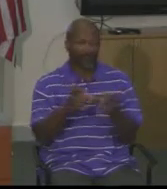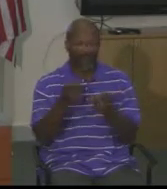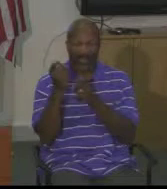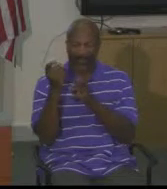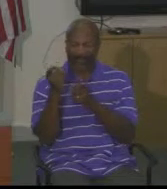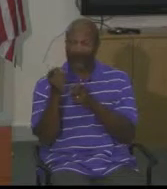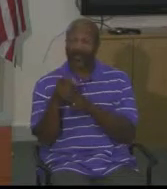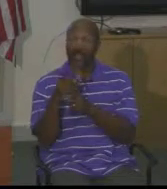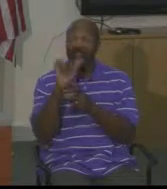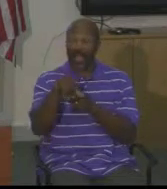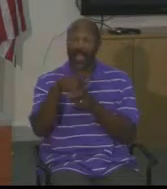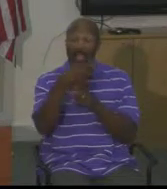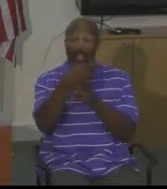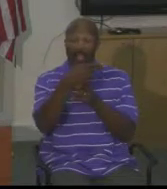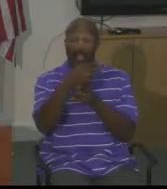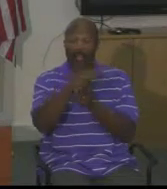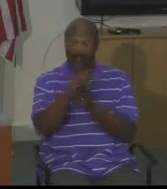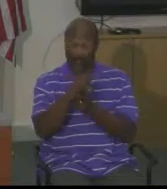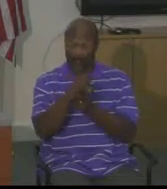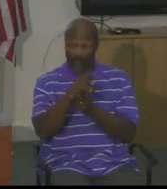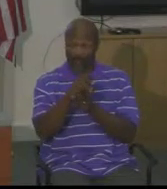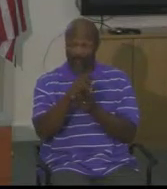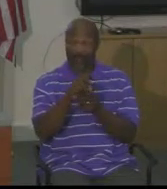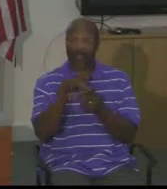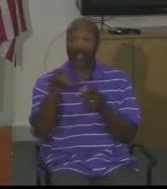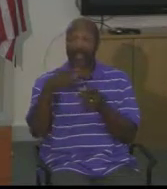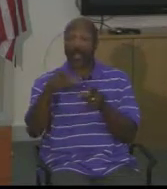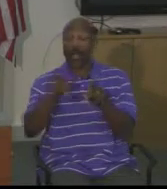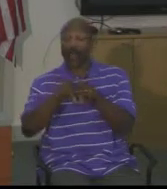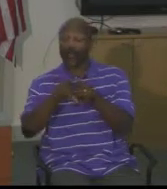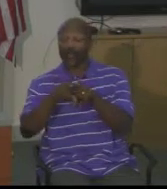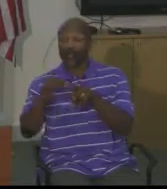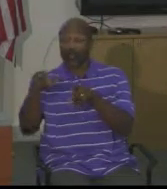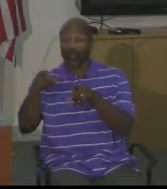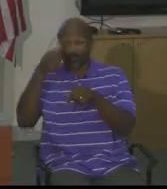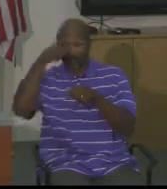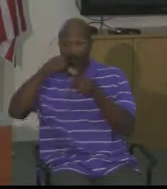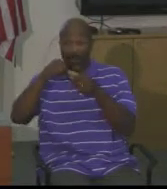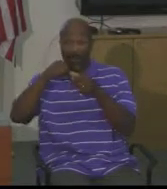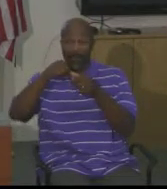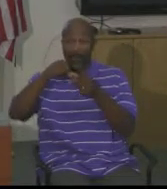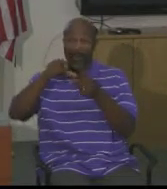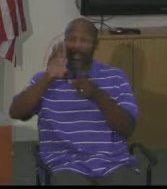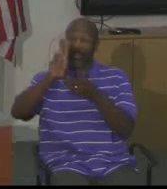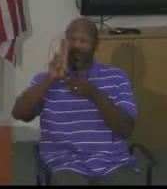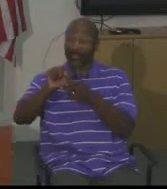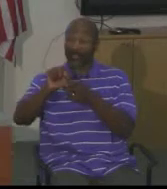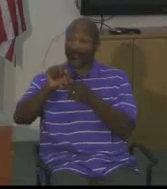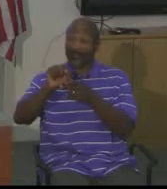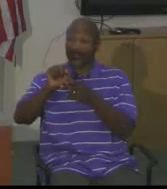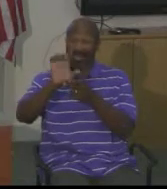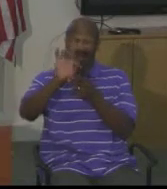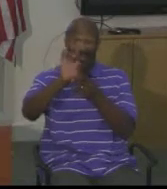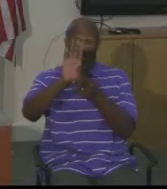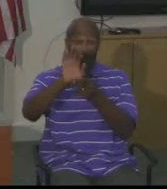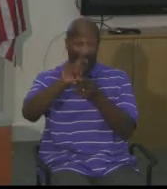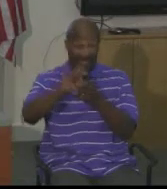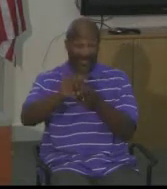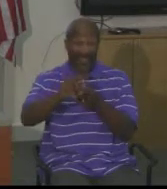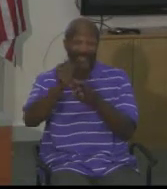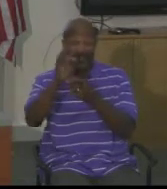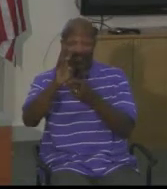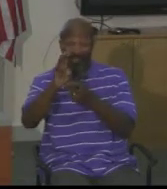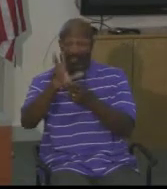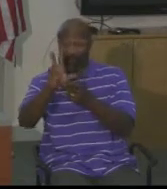And you take the hertz, and you take your, remember we said how wide a bus was? 8-bit,